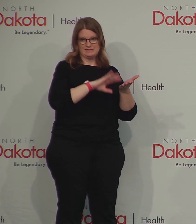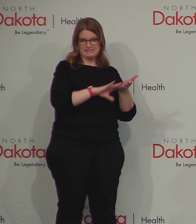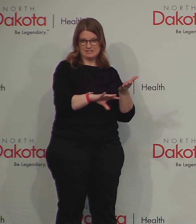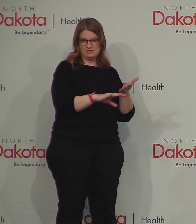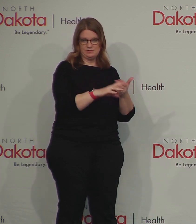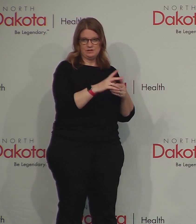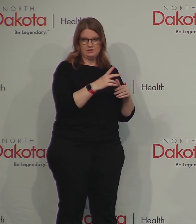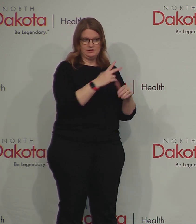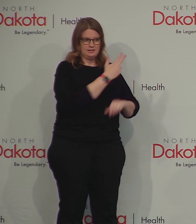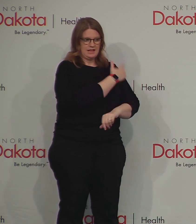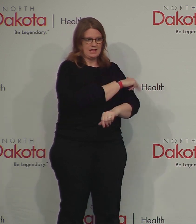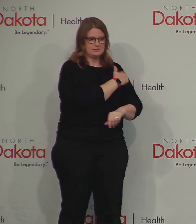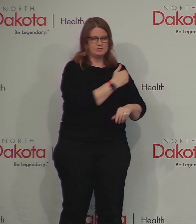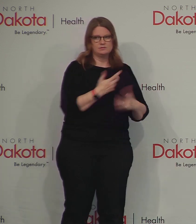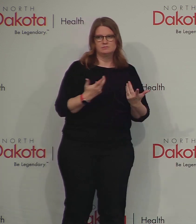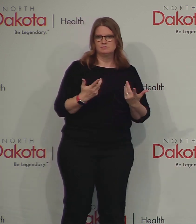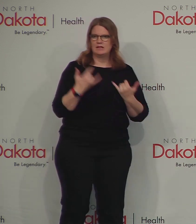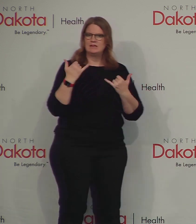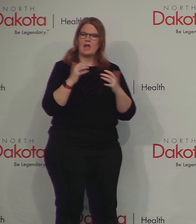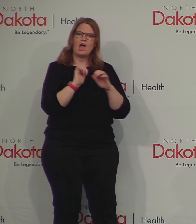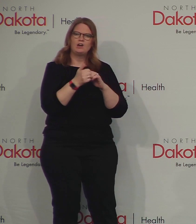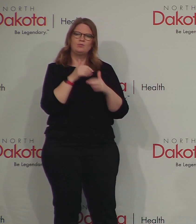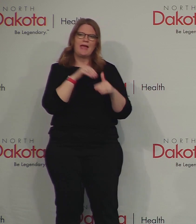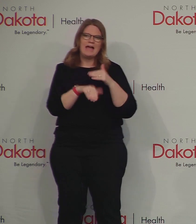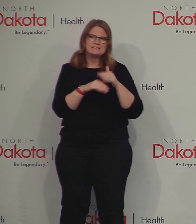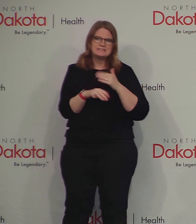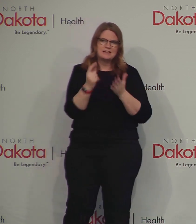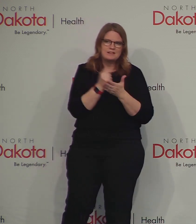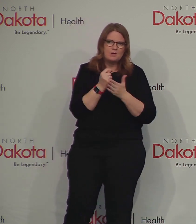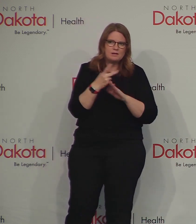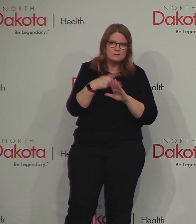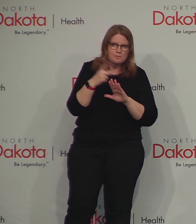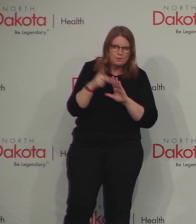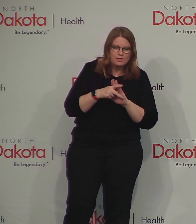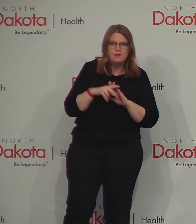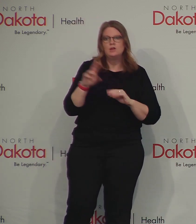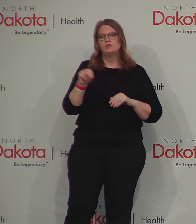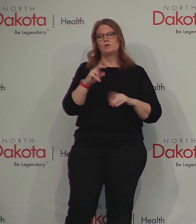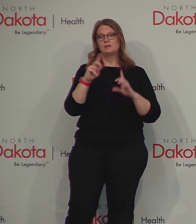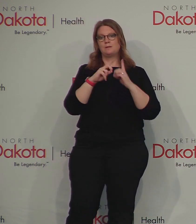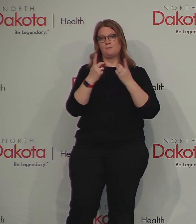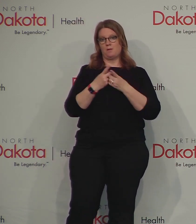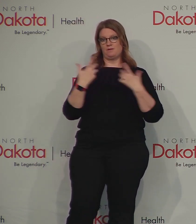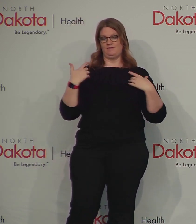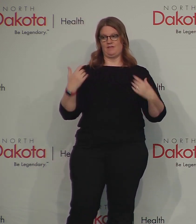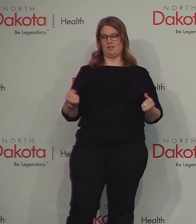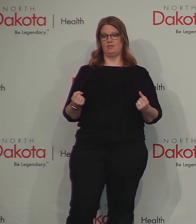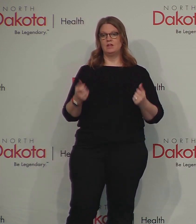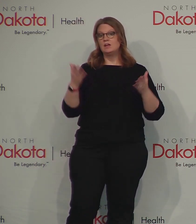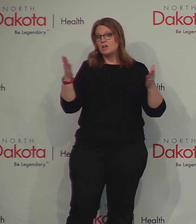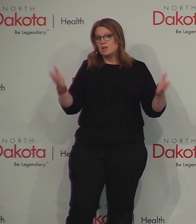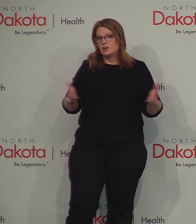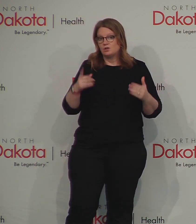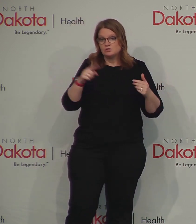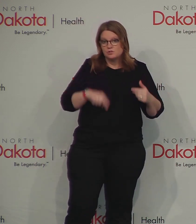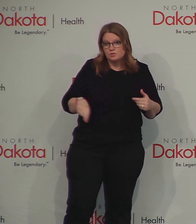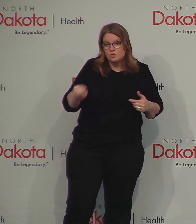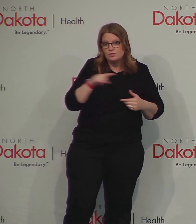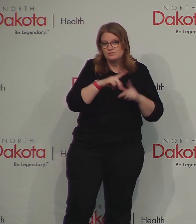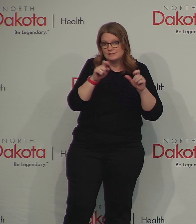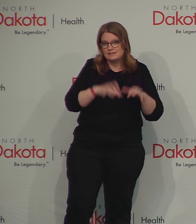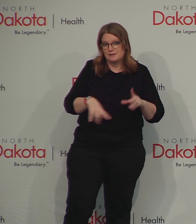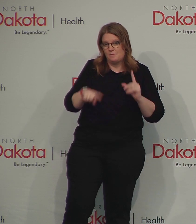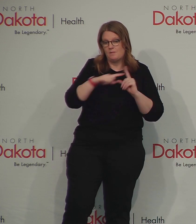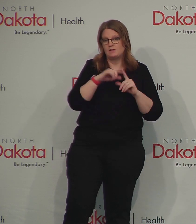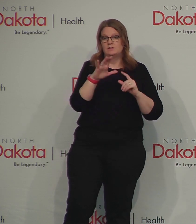one access these therapies and programs? The North Dakota Department of Health encourages those testing positive for